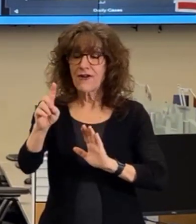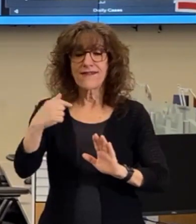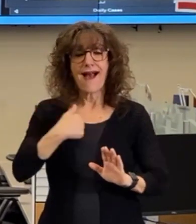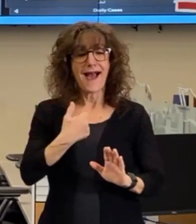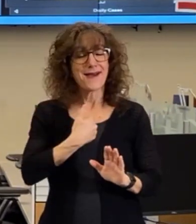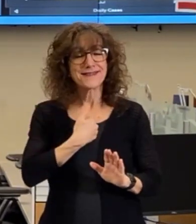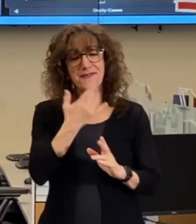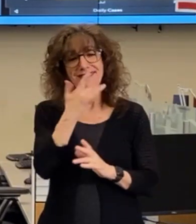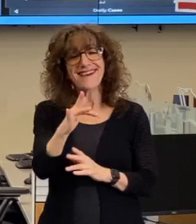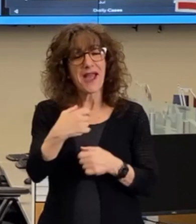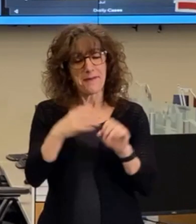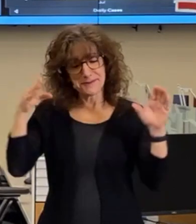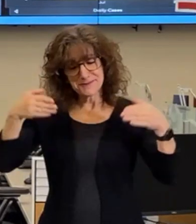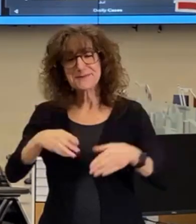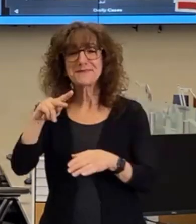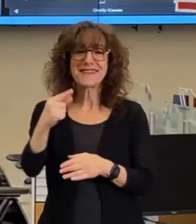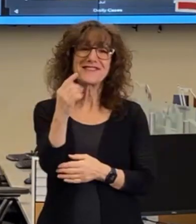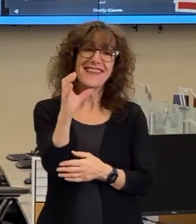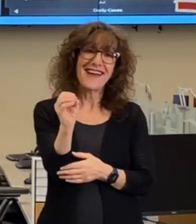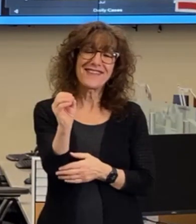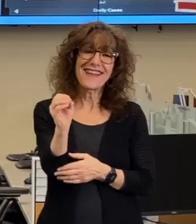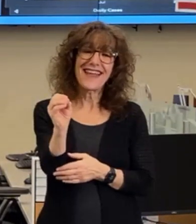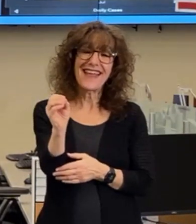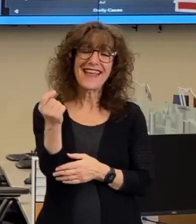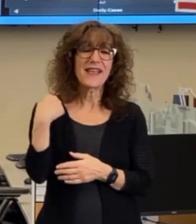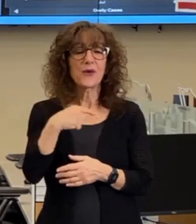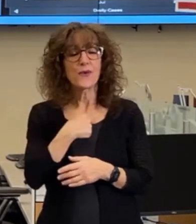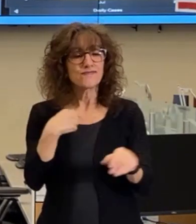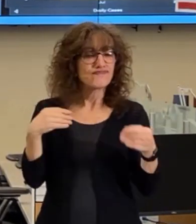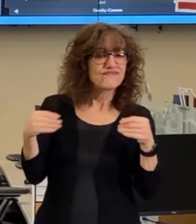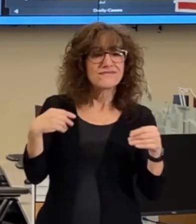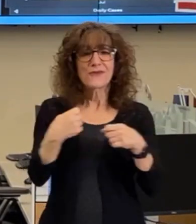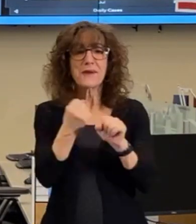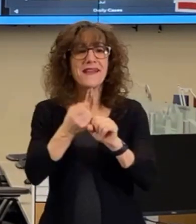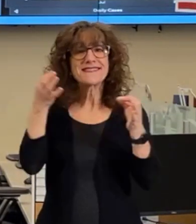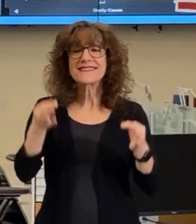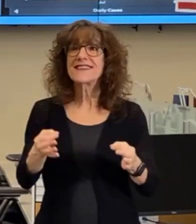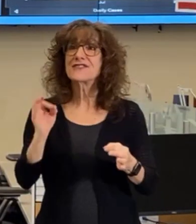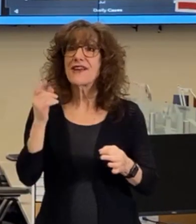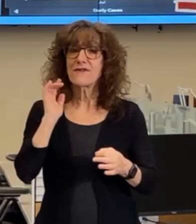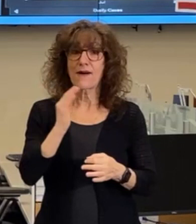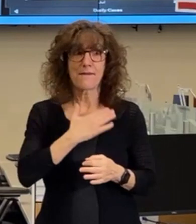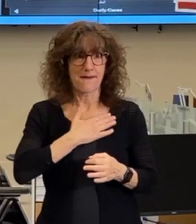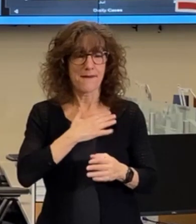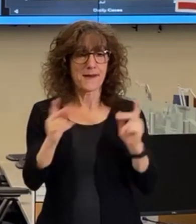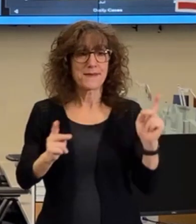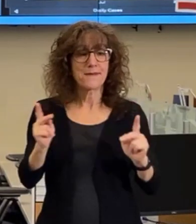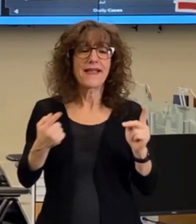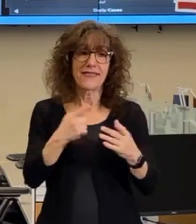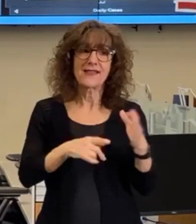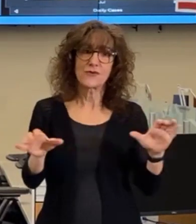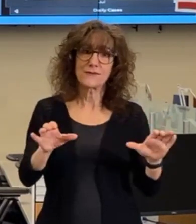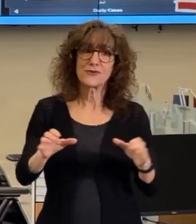making decisions for Prince George's County. And we had the leeway we needed to make a decision here for my residents, and that's what we're doing.